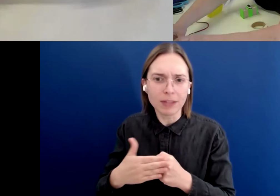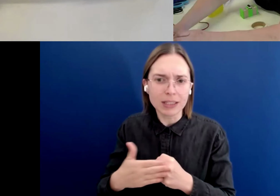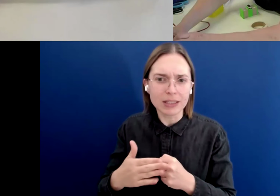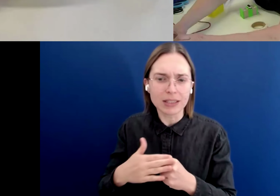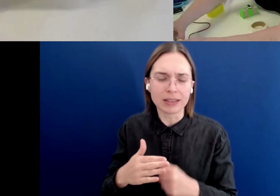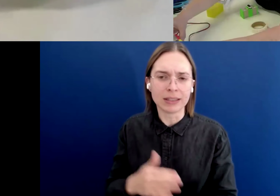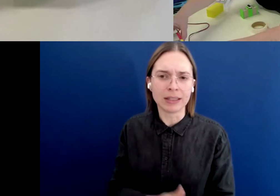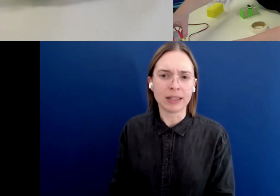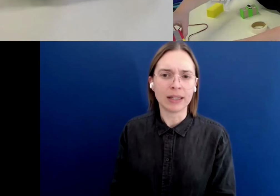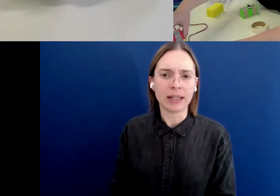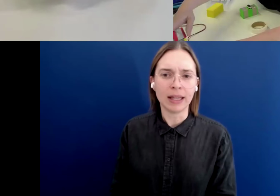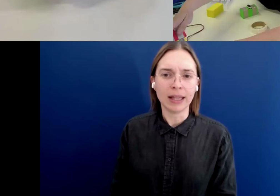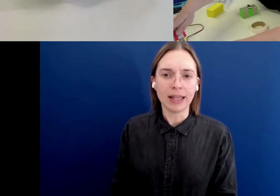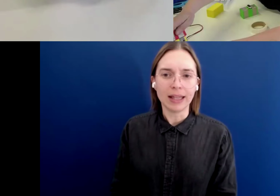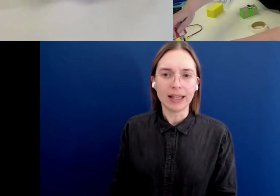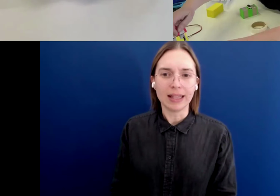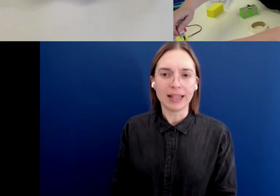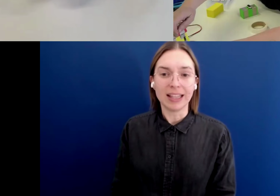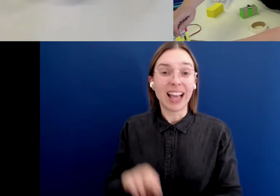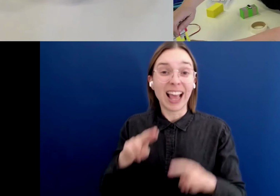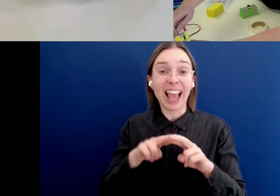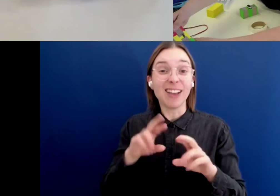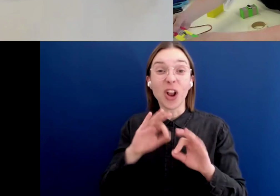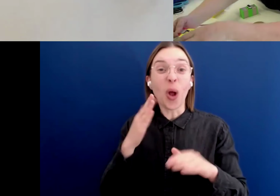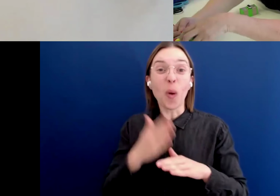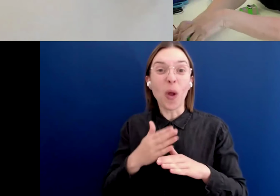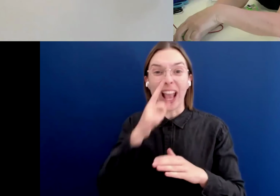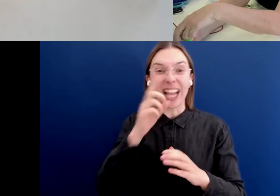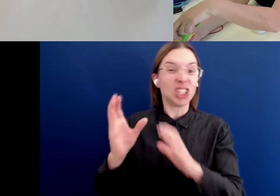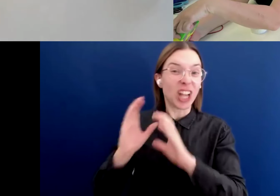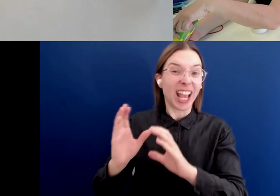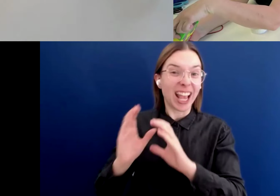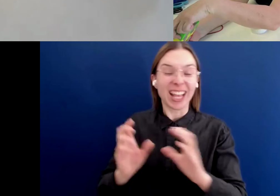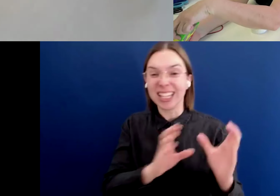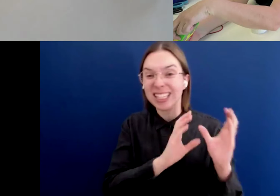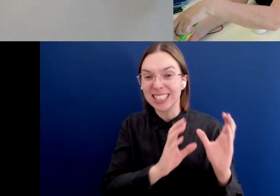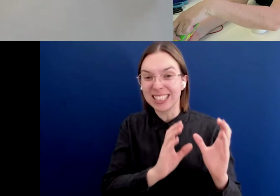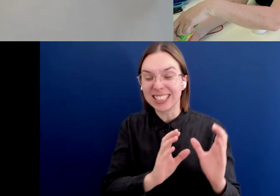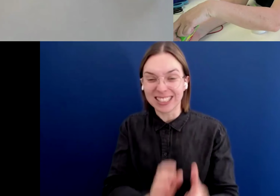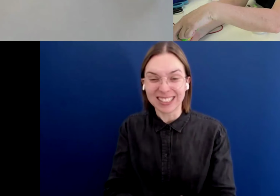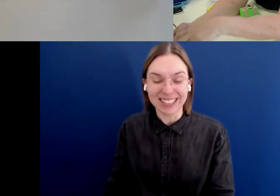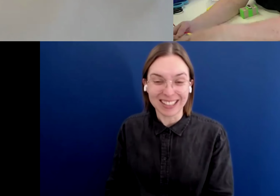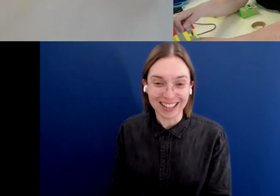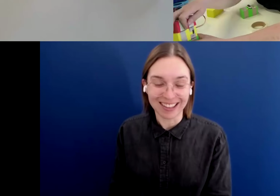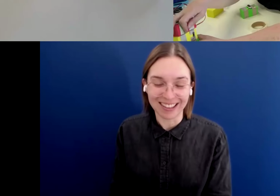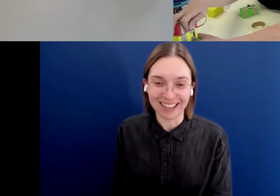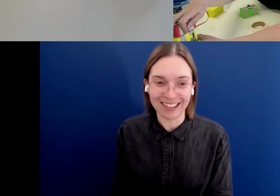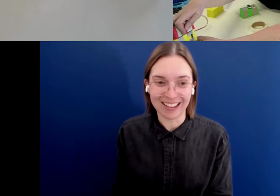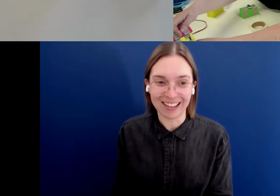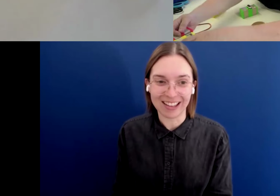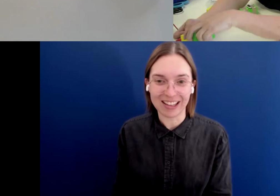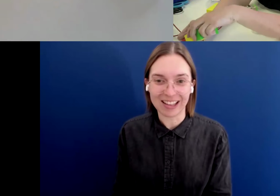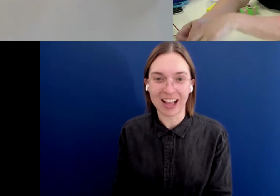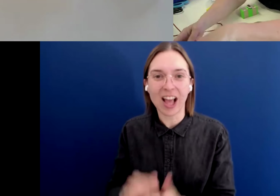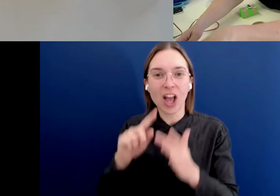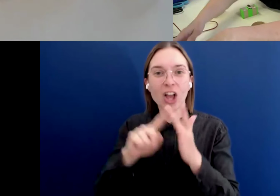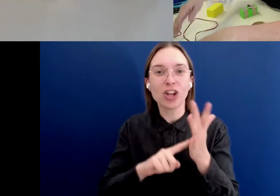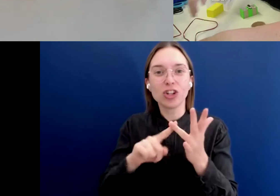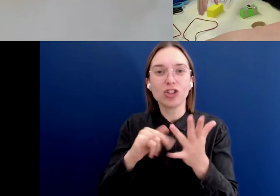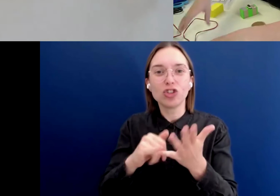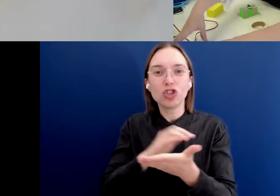If all else fails, shake vigorously. Right. Josh has run away.